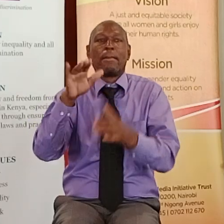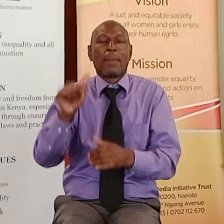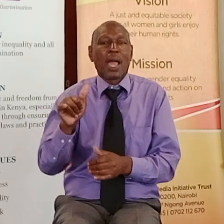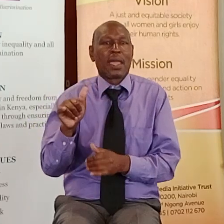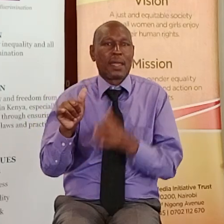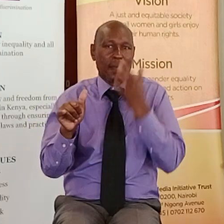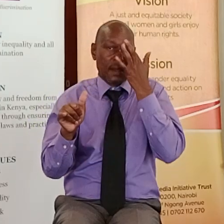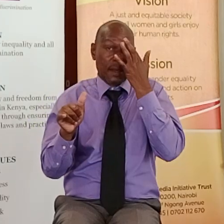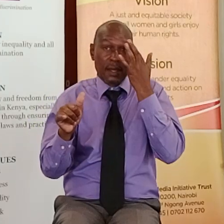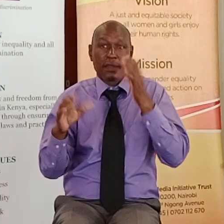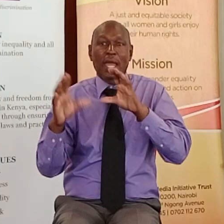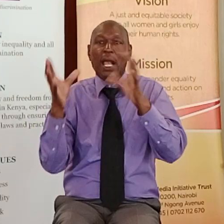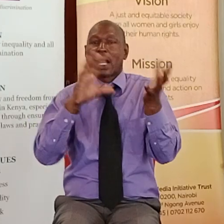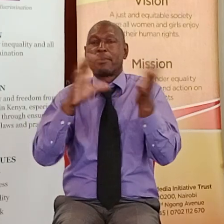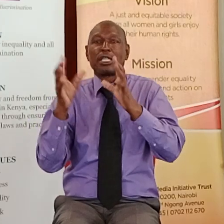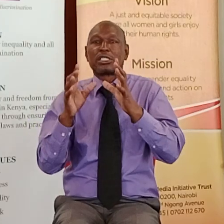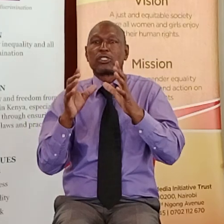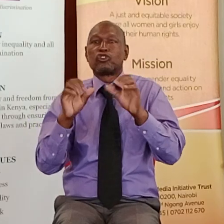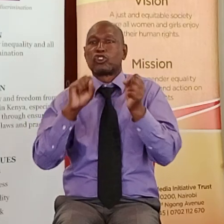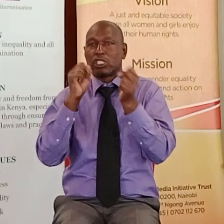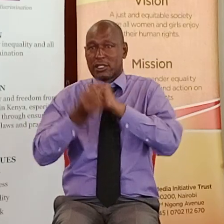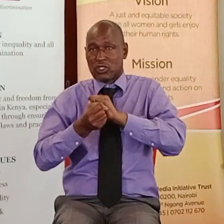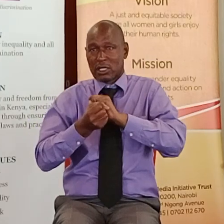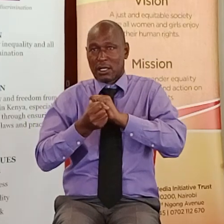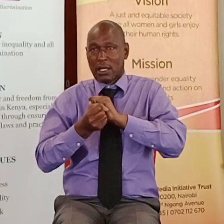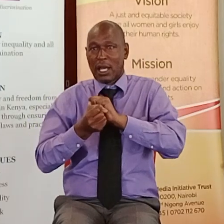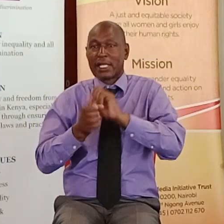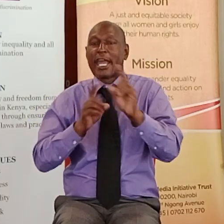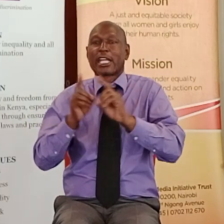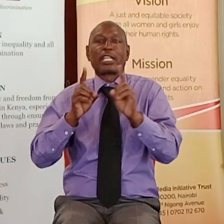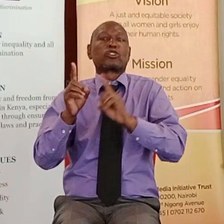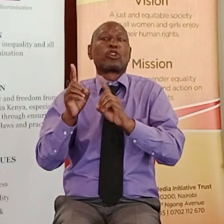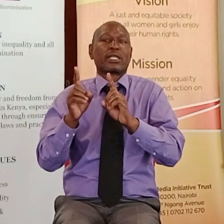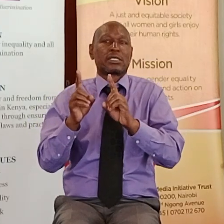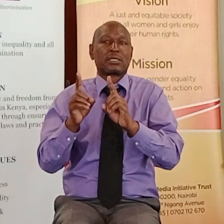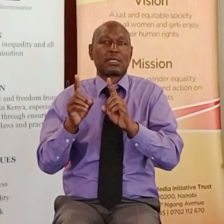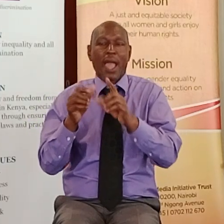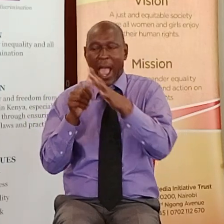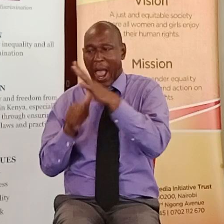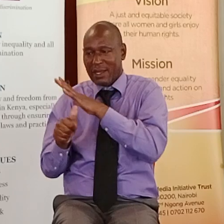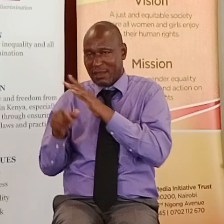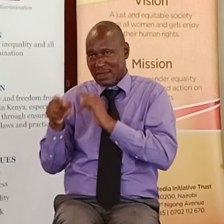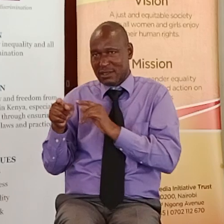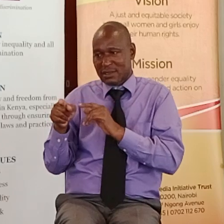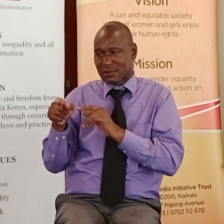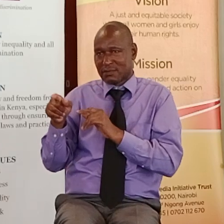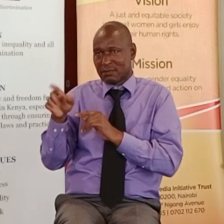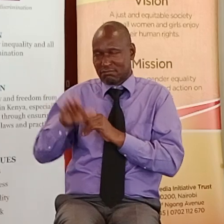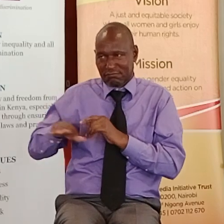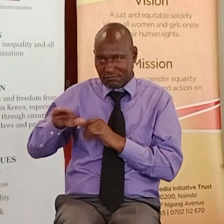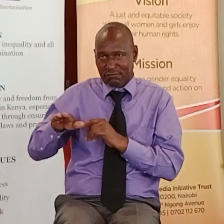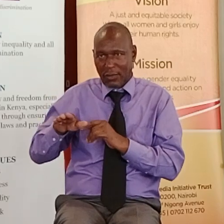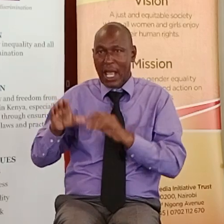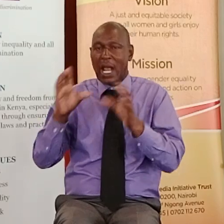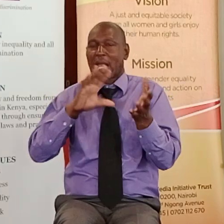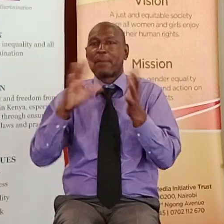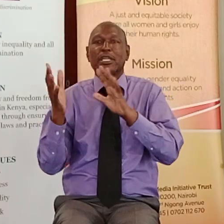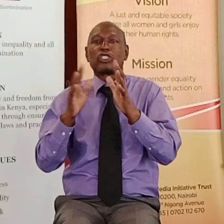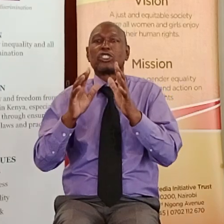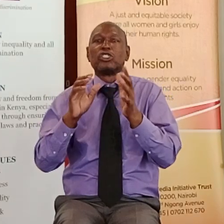the Climate Change Directorate under the Ministry of Environment, Climate Change and Forestry. So that's why we thought it's important. I